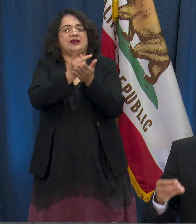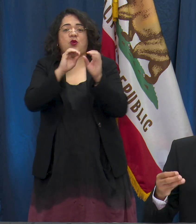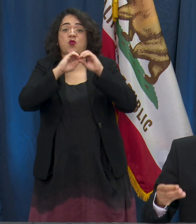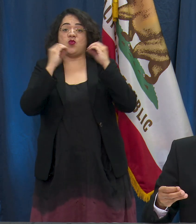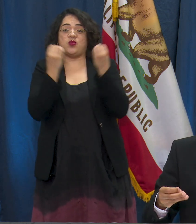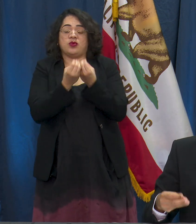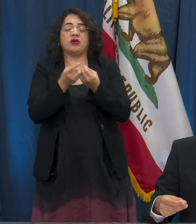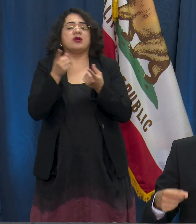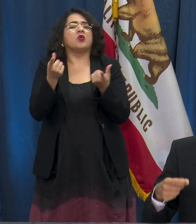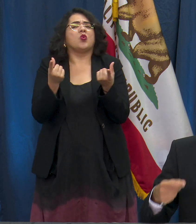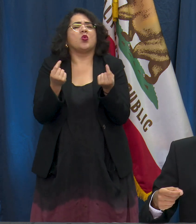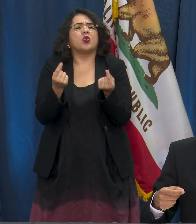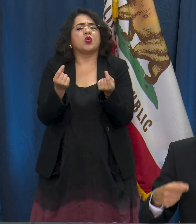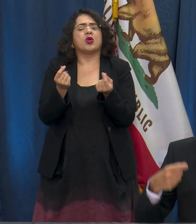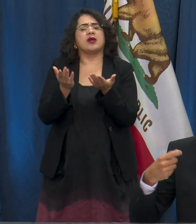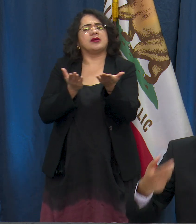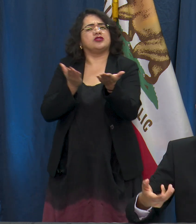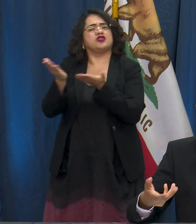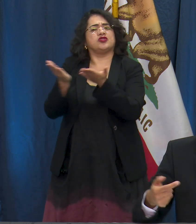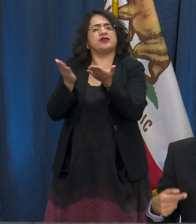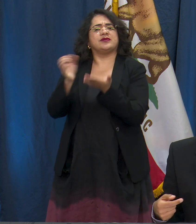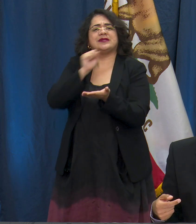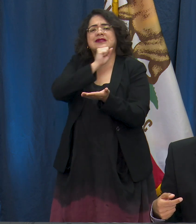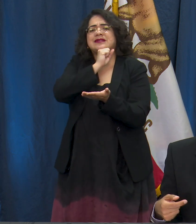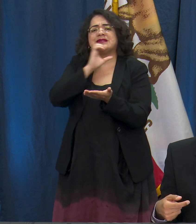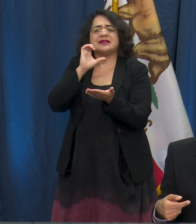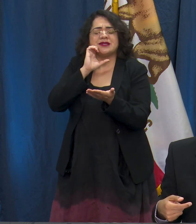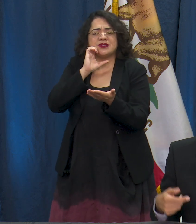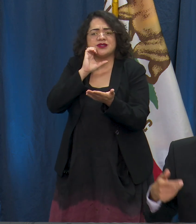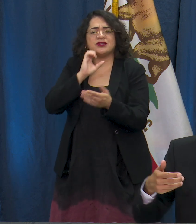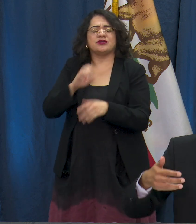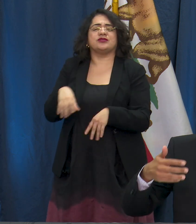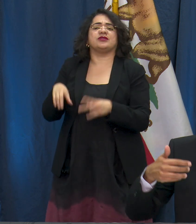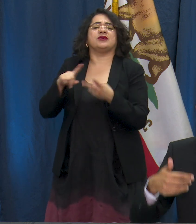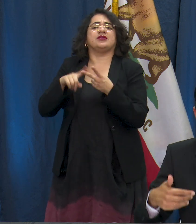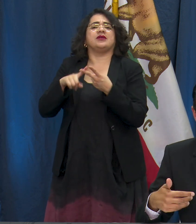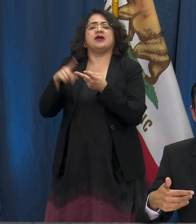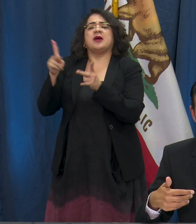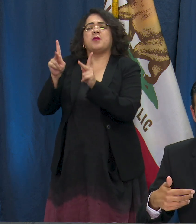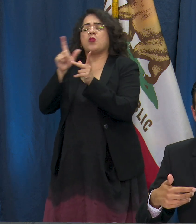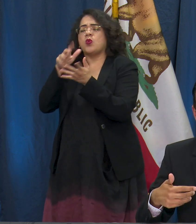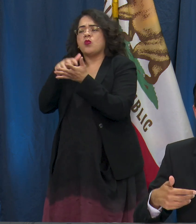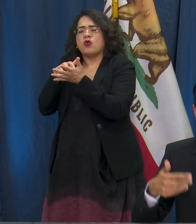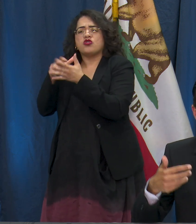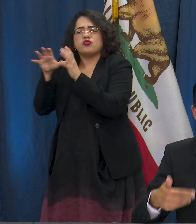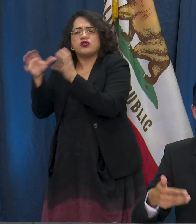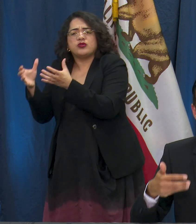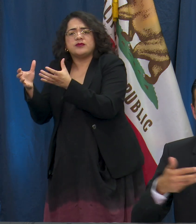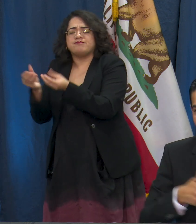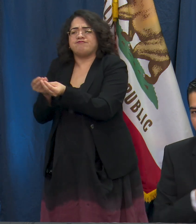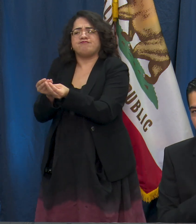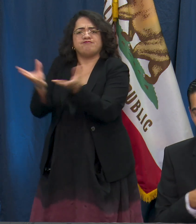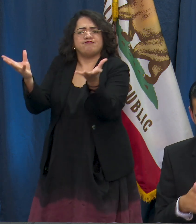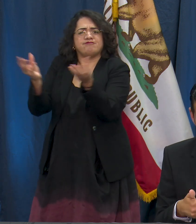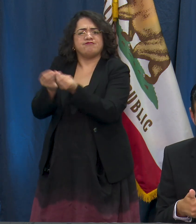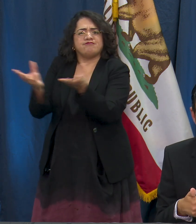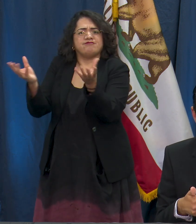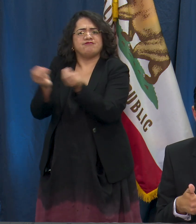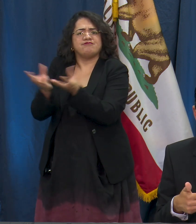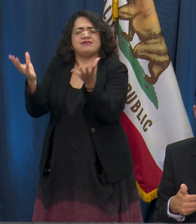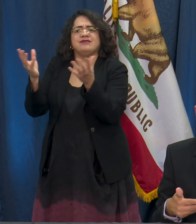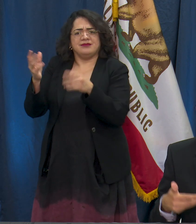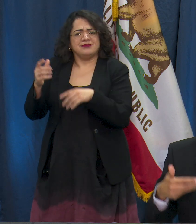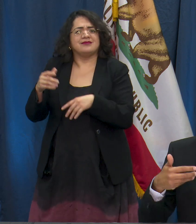direct food for seniors and vulnerable populations. In Long Beach, and just these last couple of